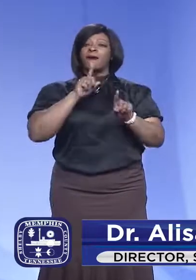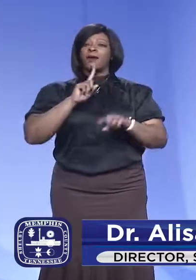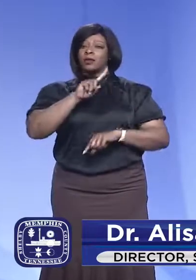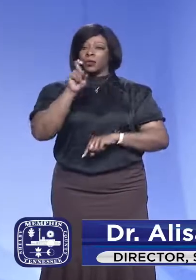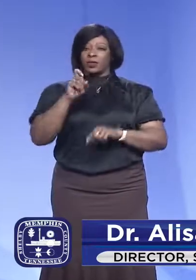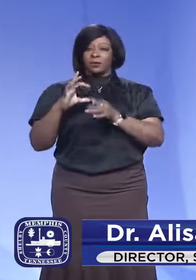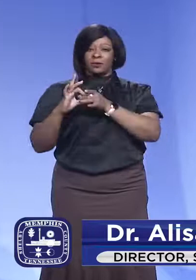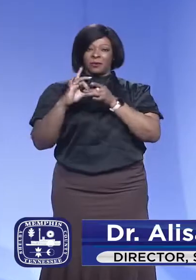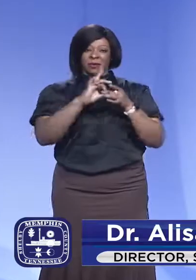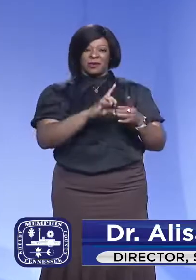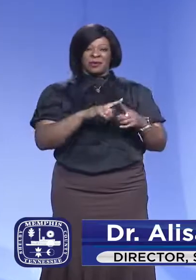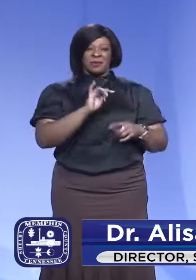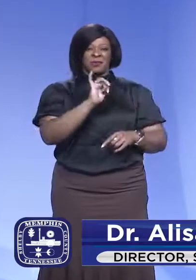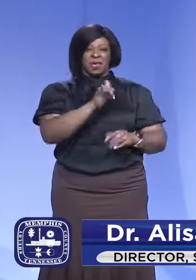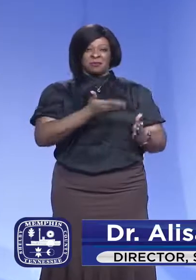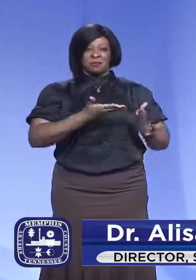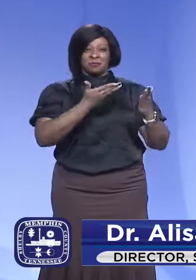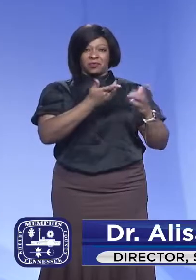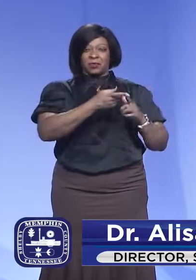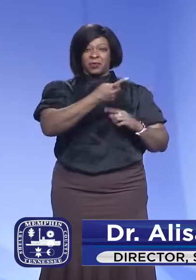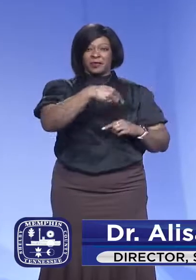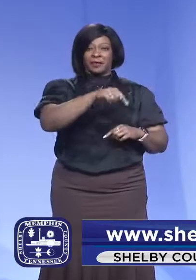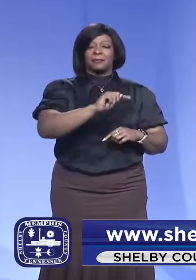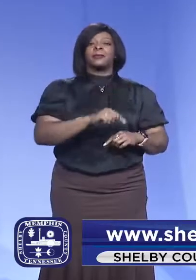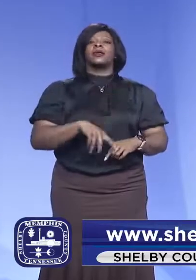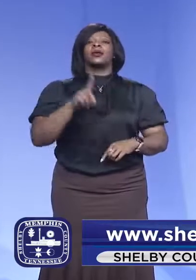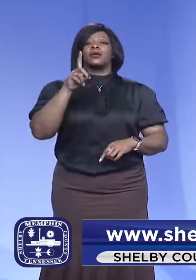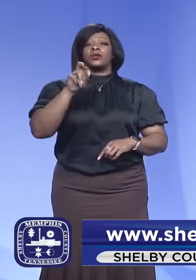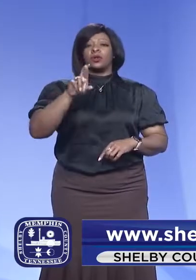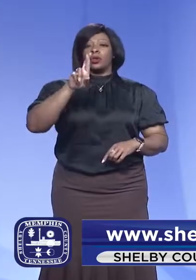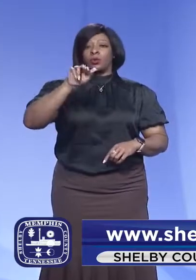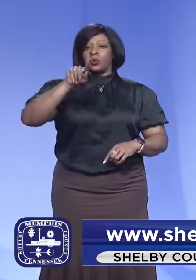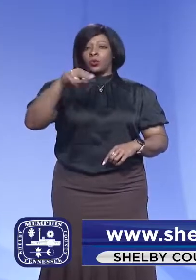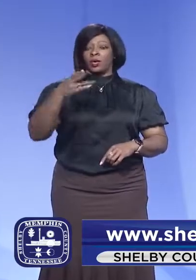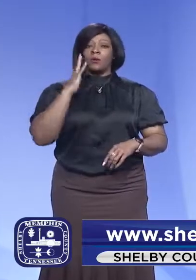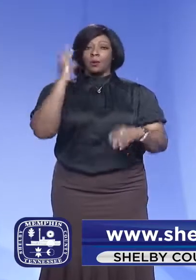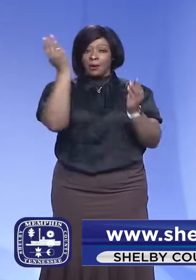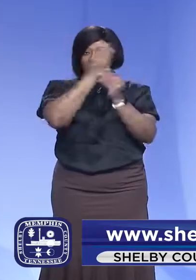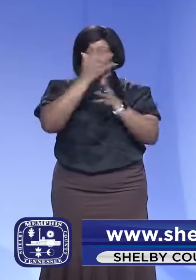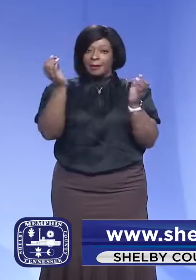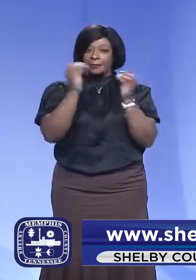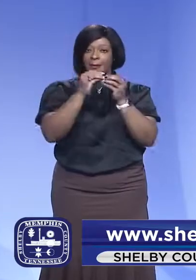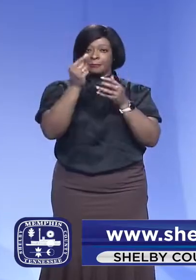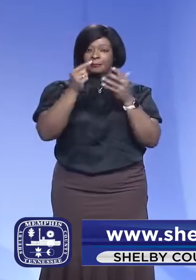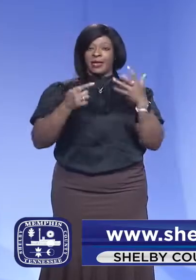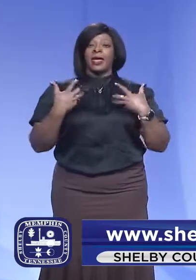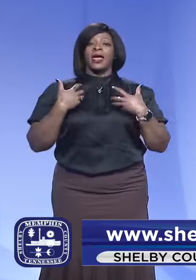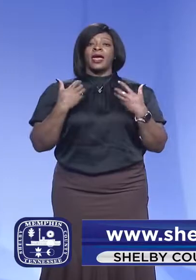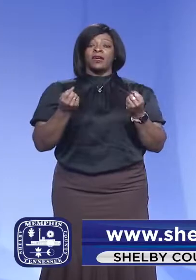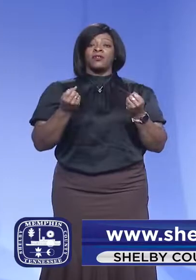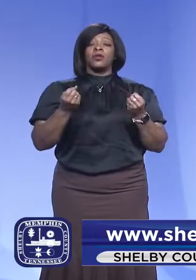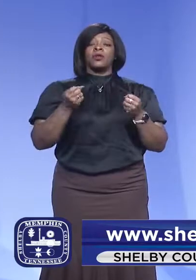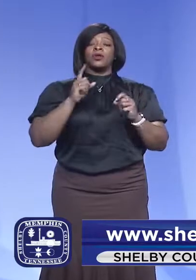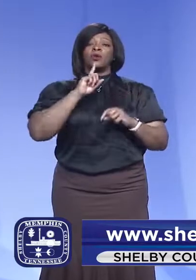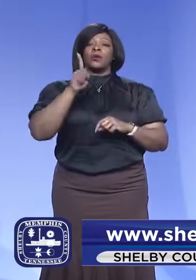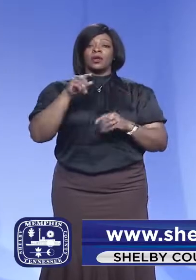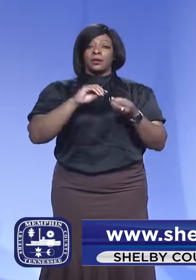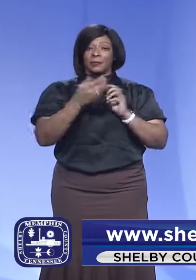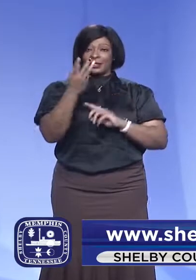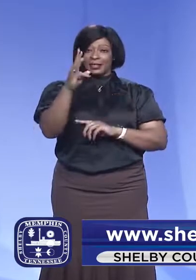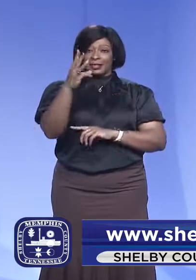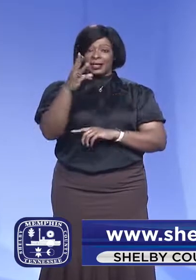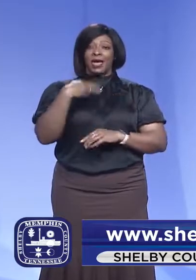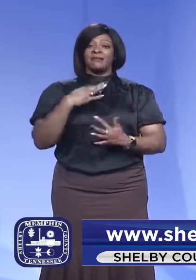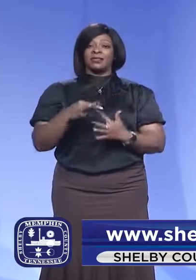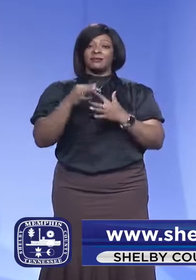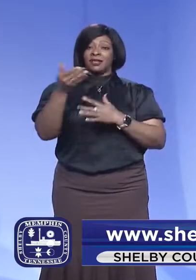that have been posed to us. Then Dr. Randolph will provide some additional updates on Health Directive number 16. And then we have a